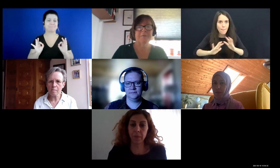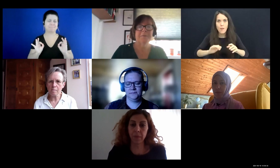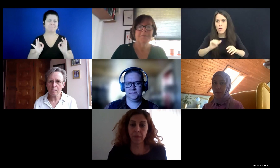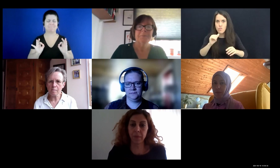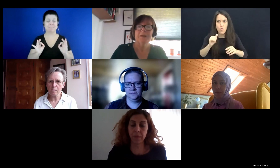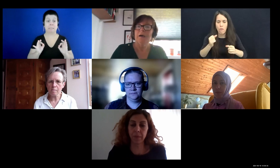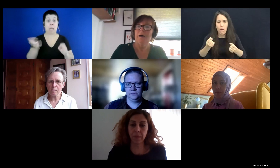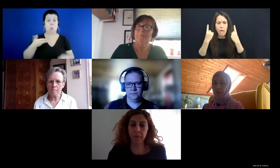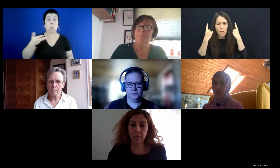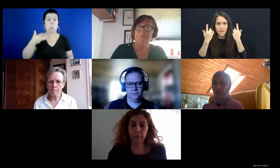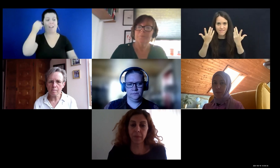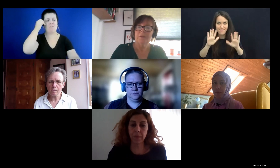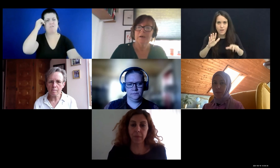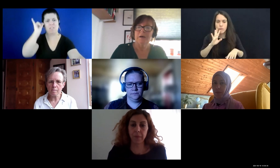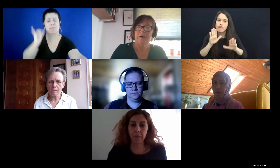quickly.